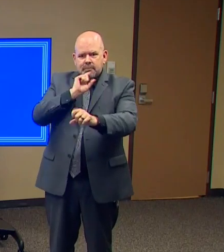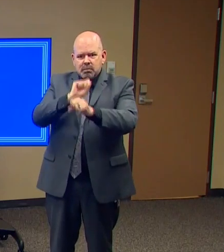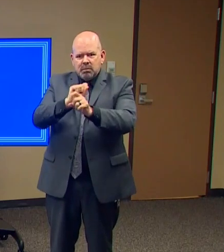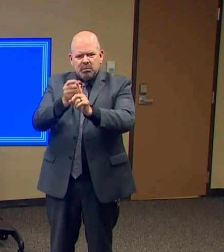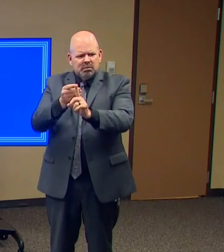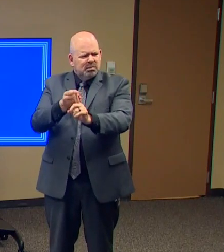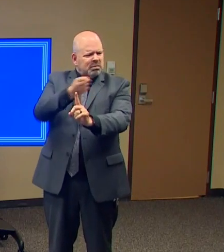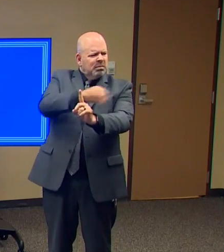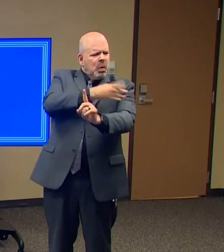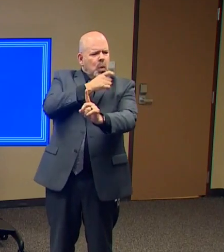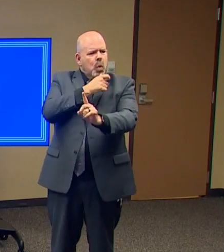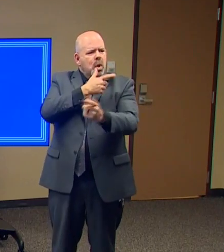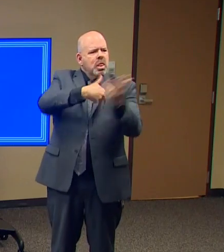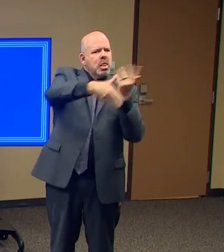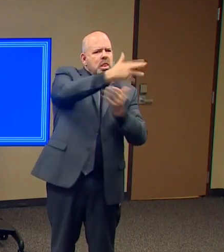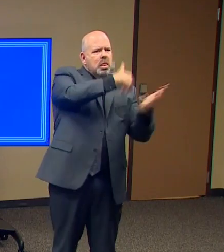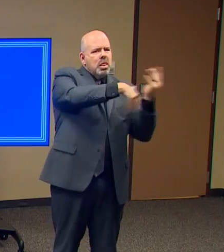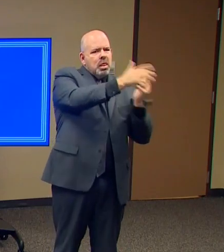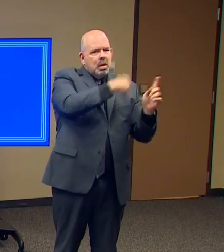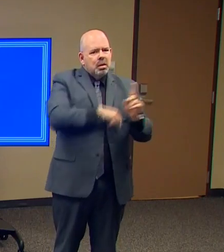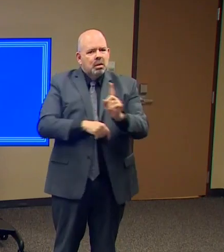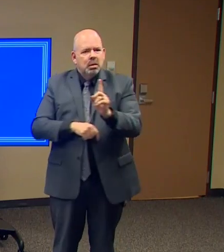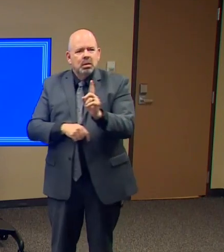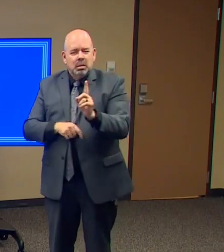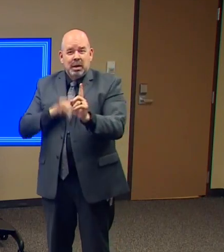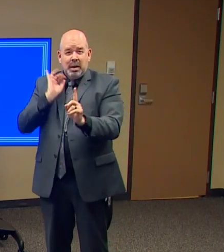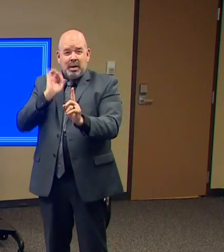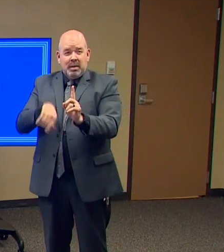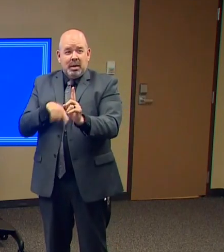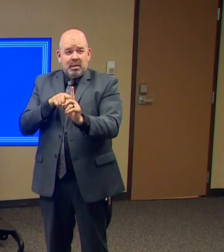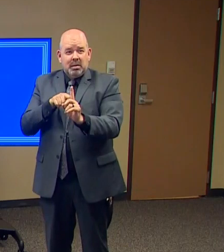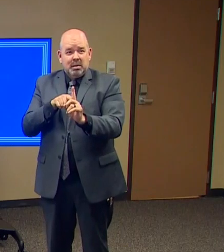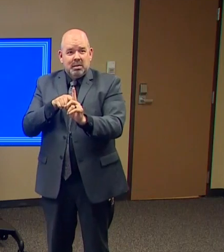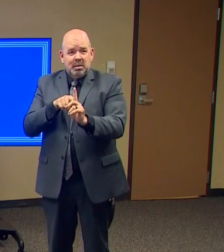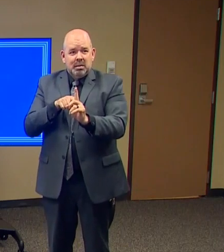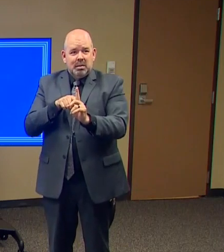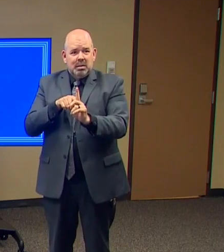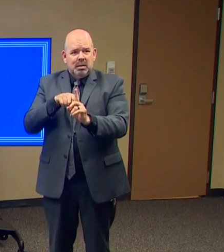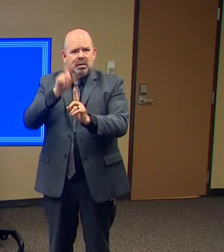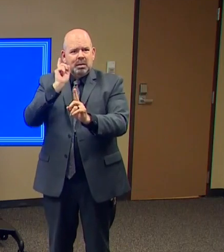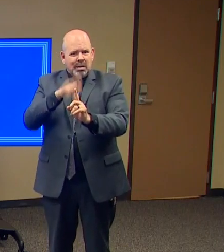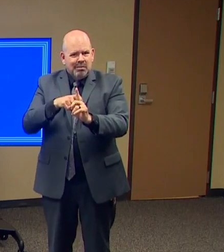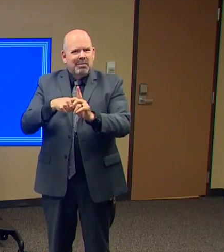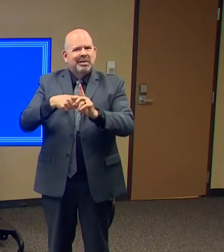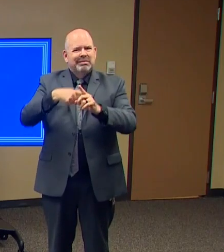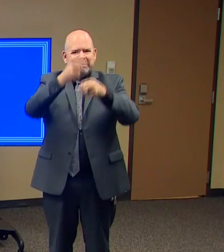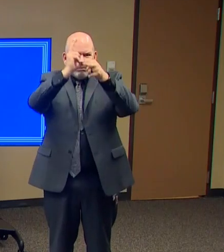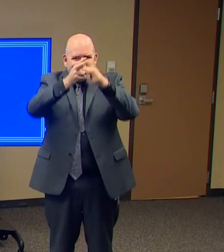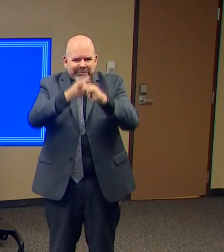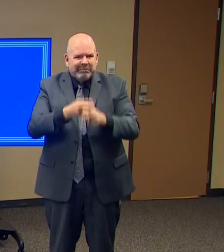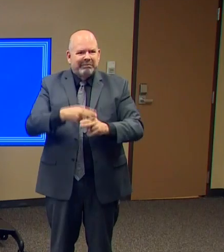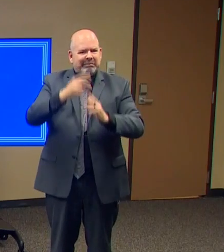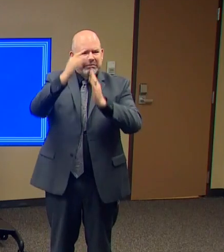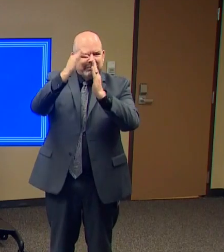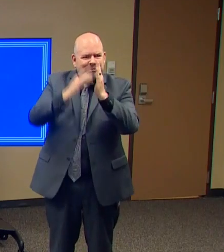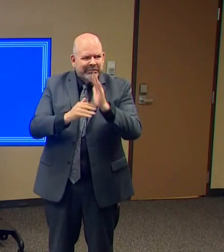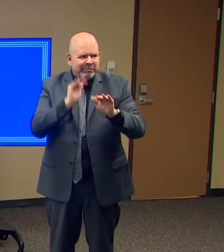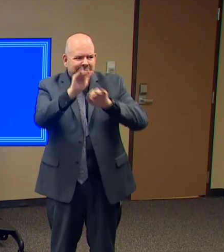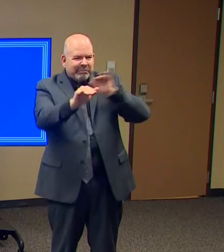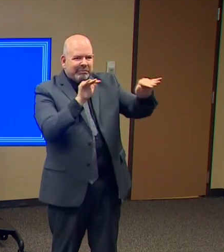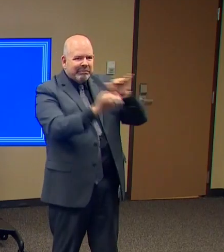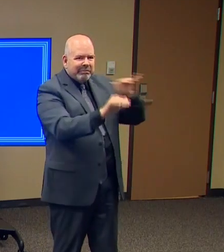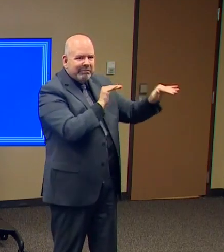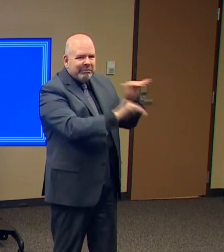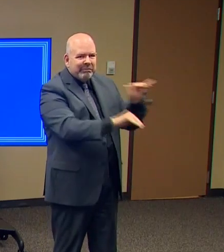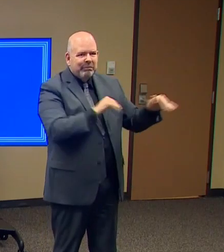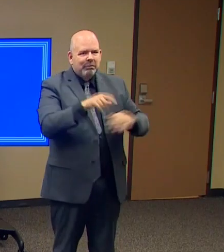be traced. Remember, the way this works is someone has a positive test, and then they're contacted by a